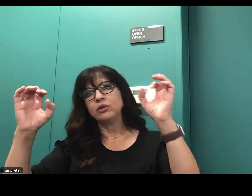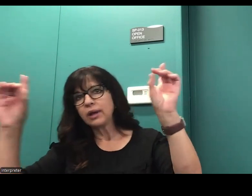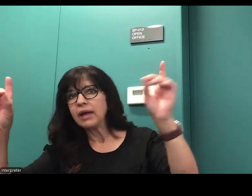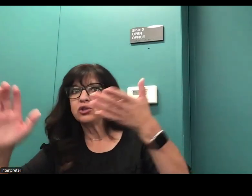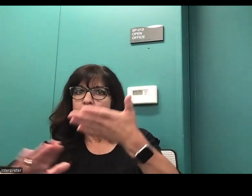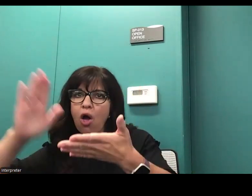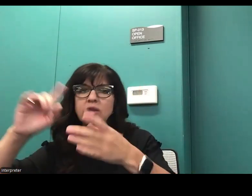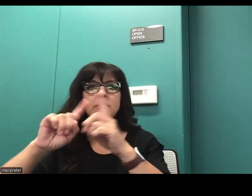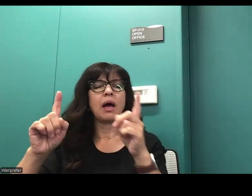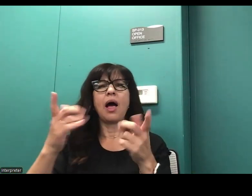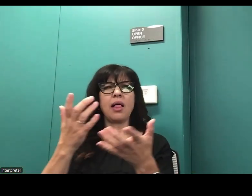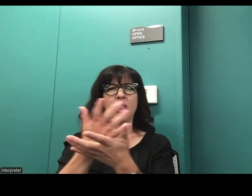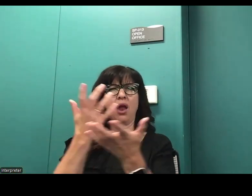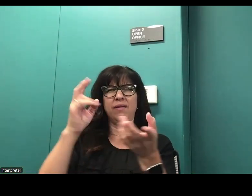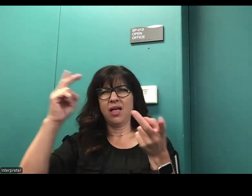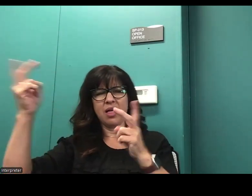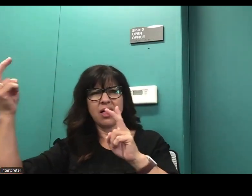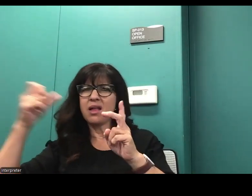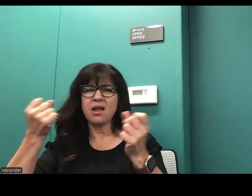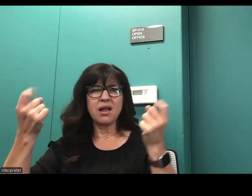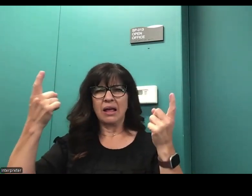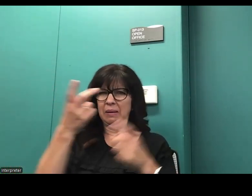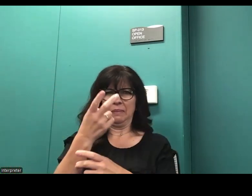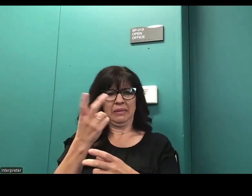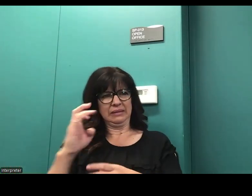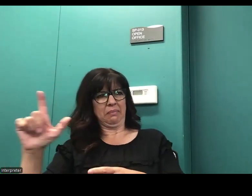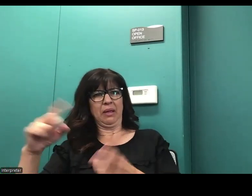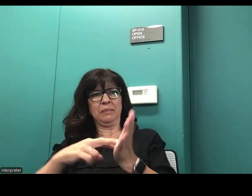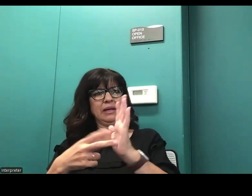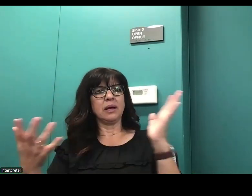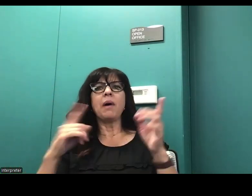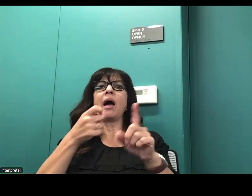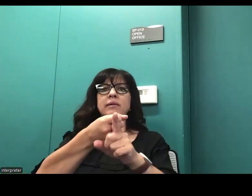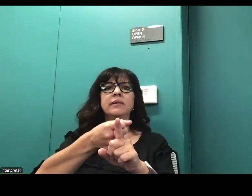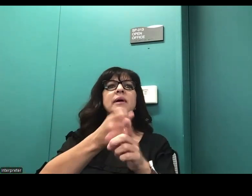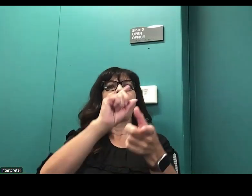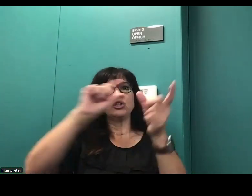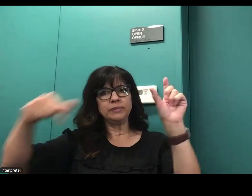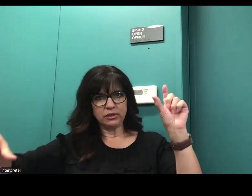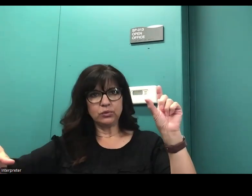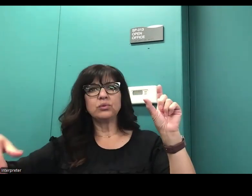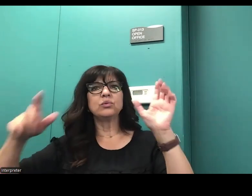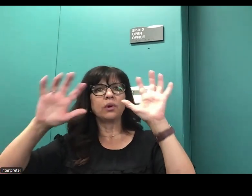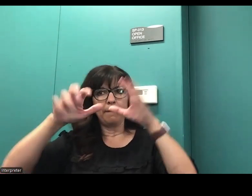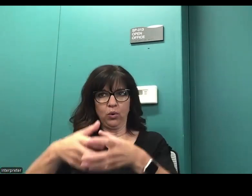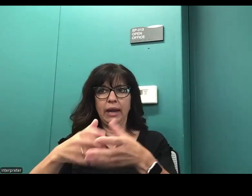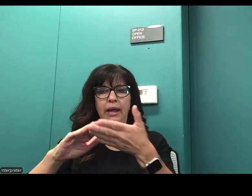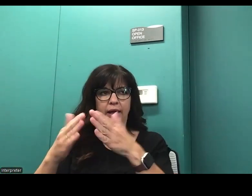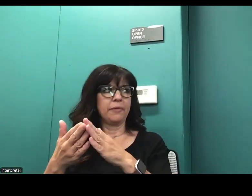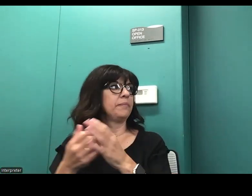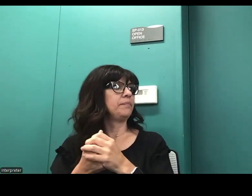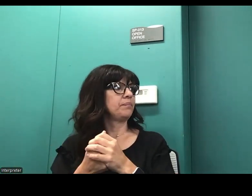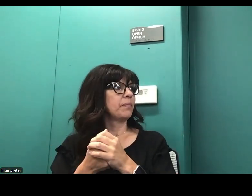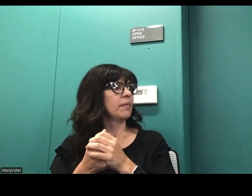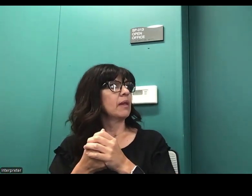so there's a lot of misconceptions going on about this bill, but it does impact the LGBTQ plus community. So